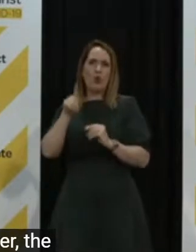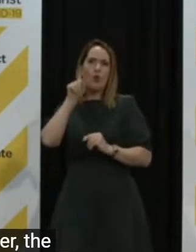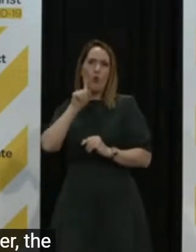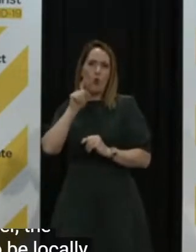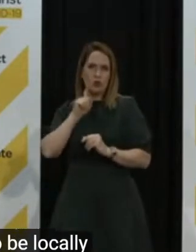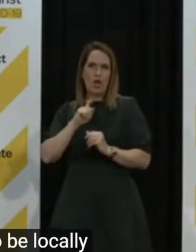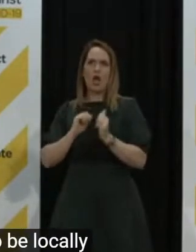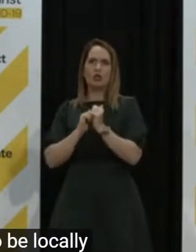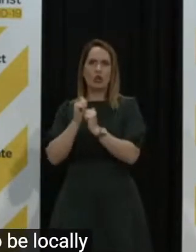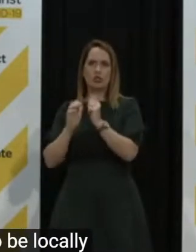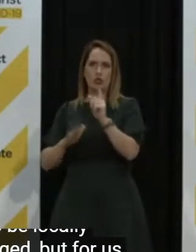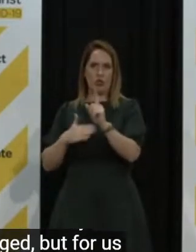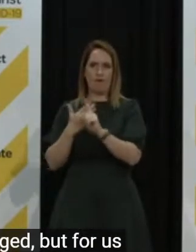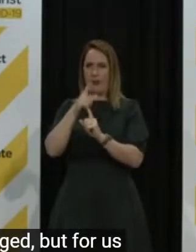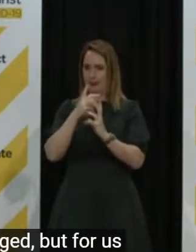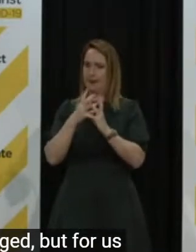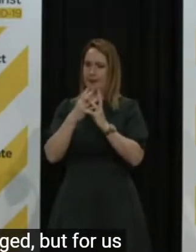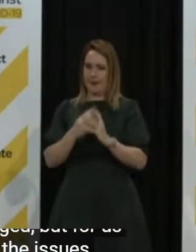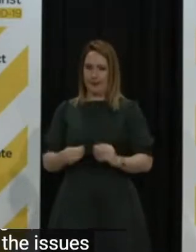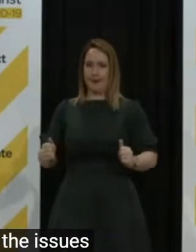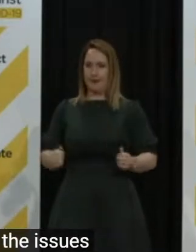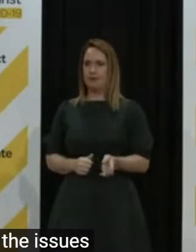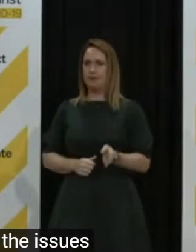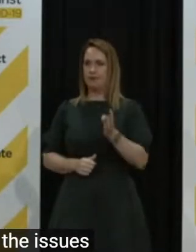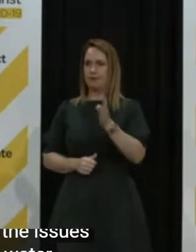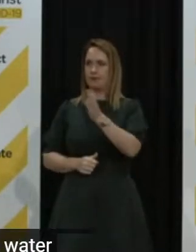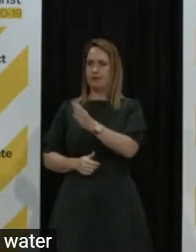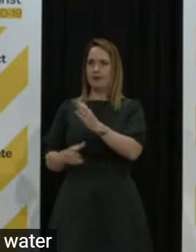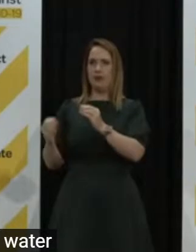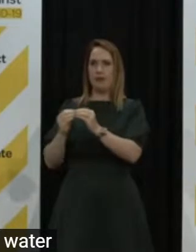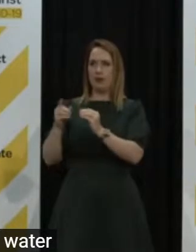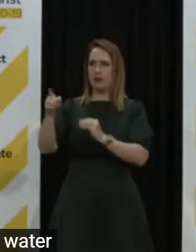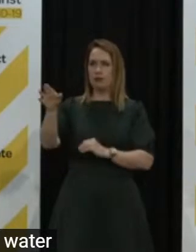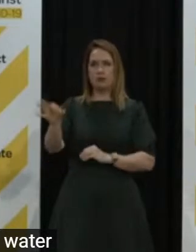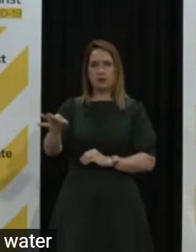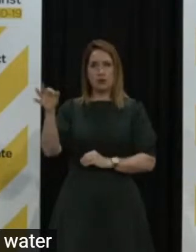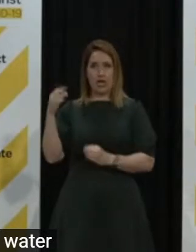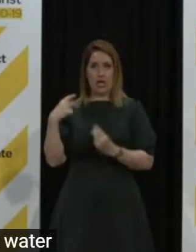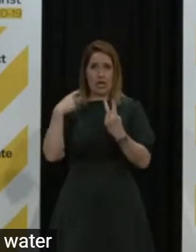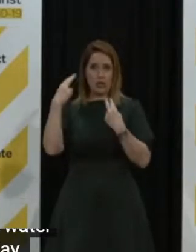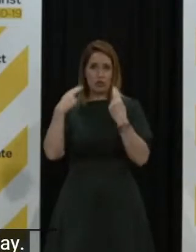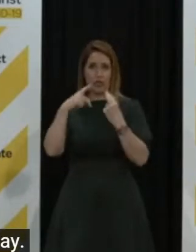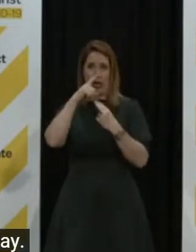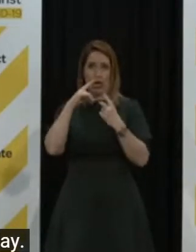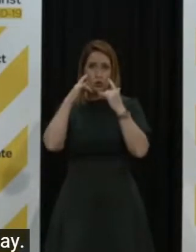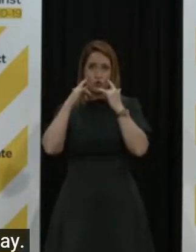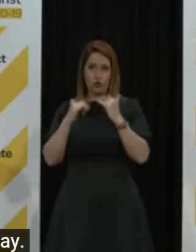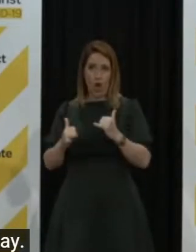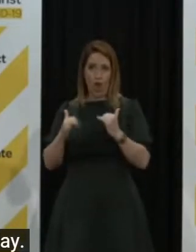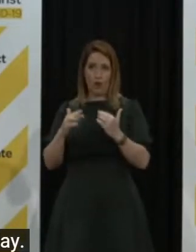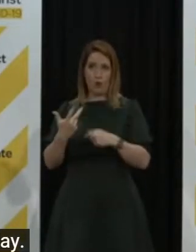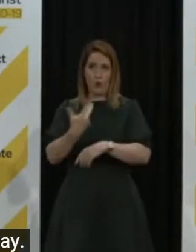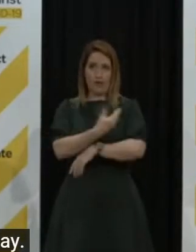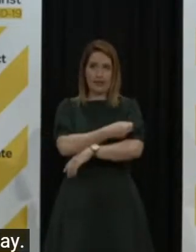date. So Barry. You're allowing hairdressers Yeah. to test the vaccination passport Yeah. system.